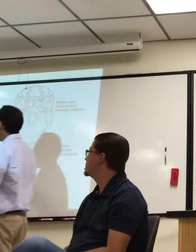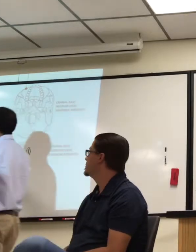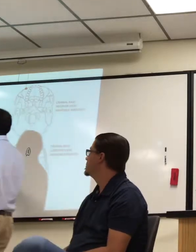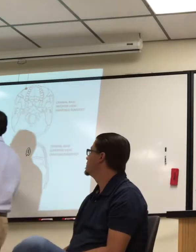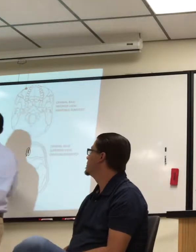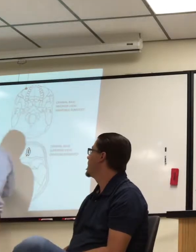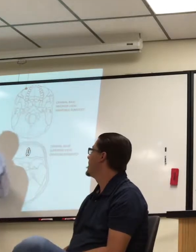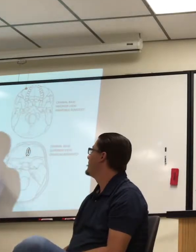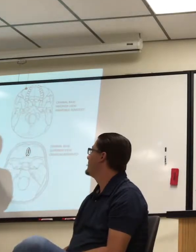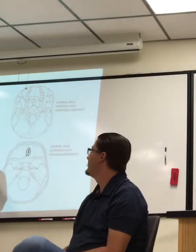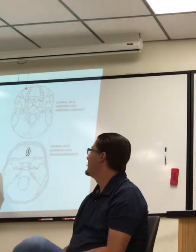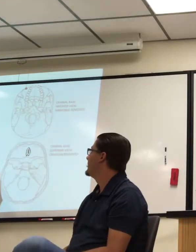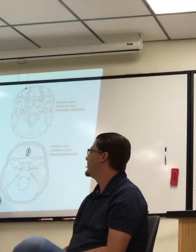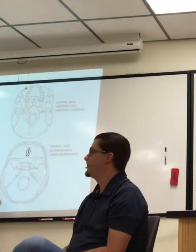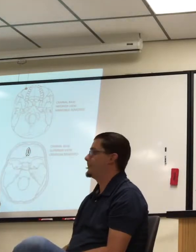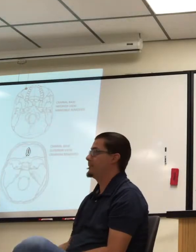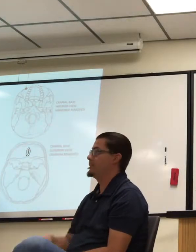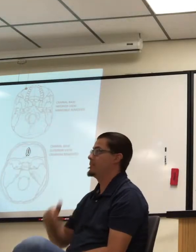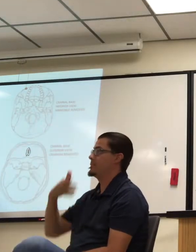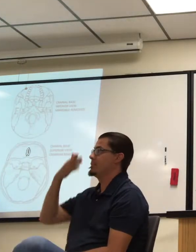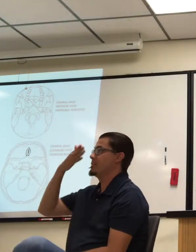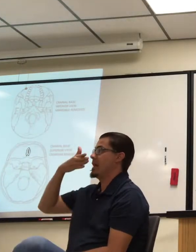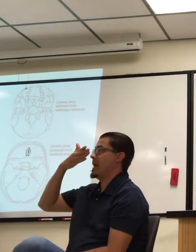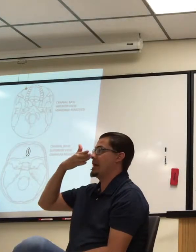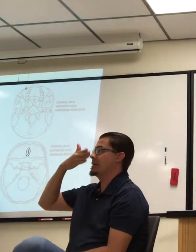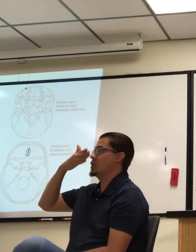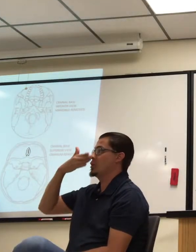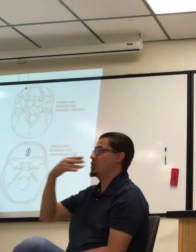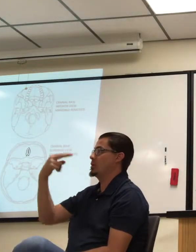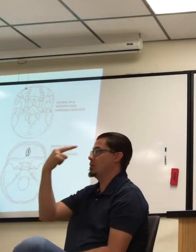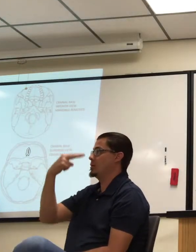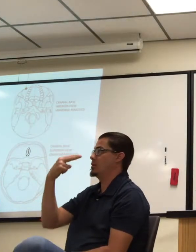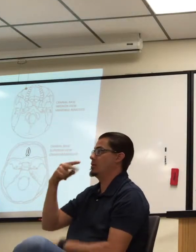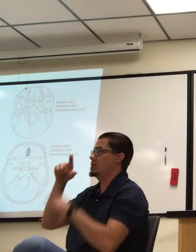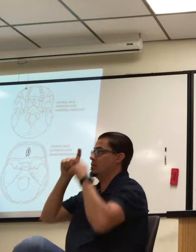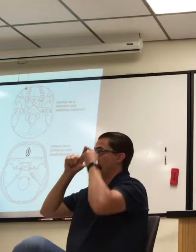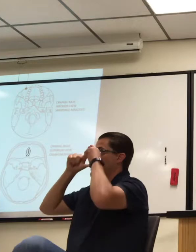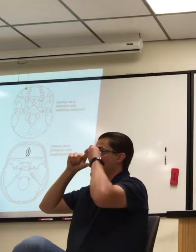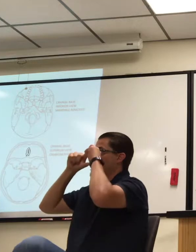The anterior view is the best view of these two bones of the face.